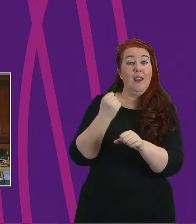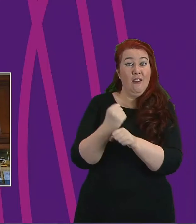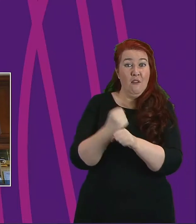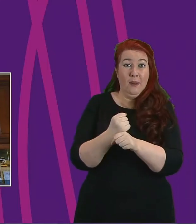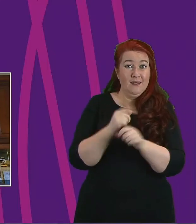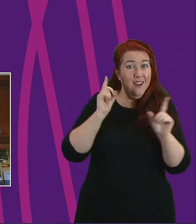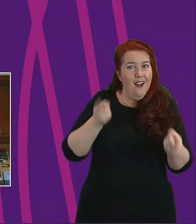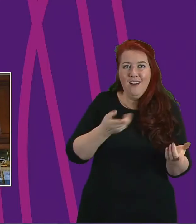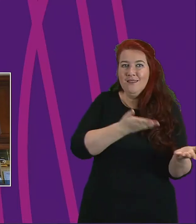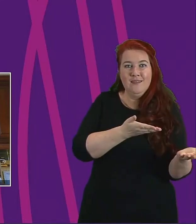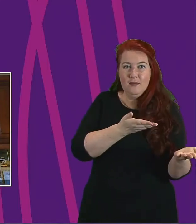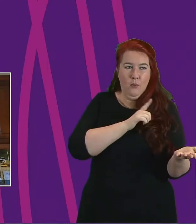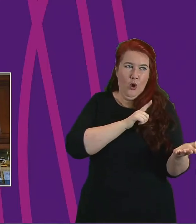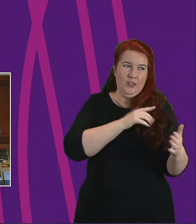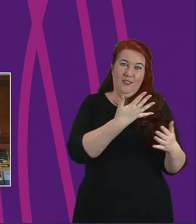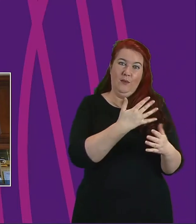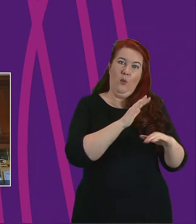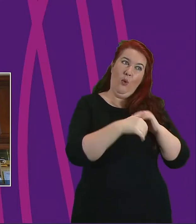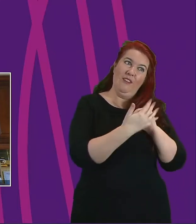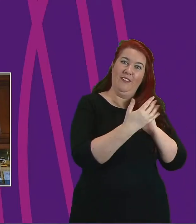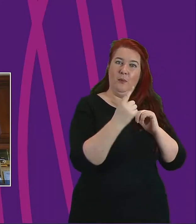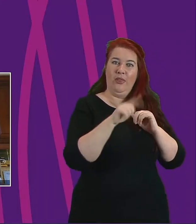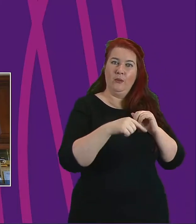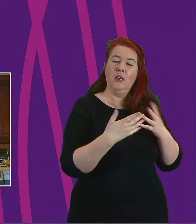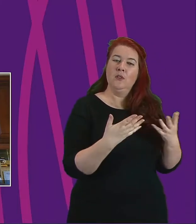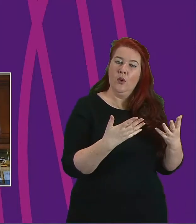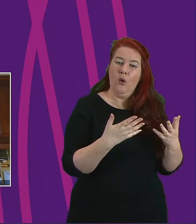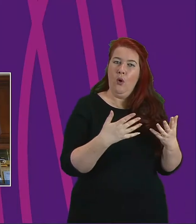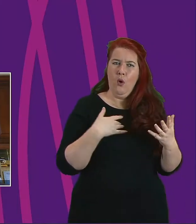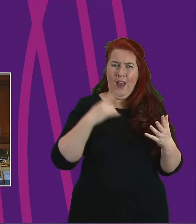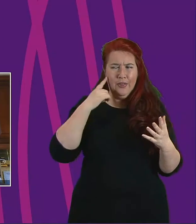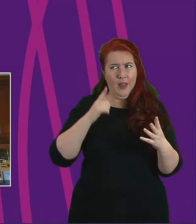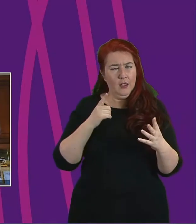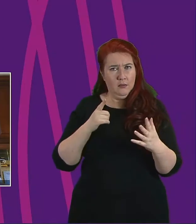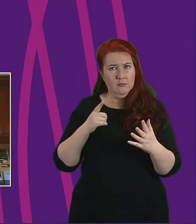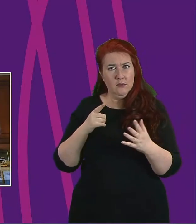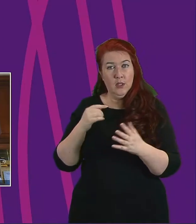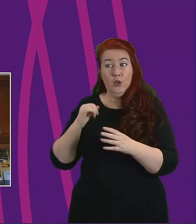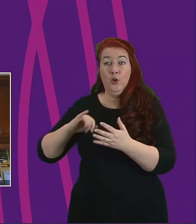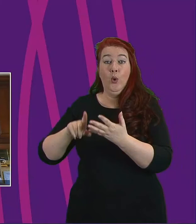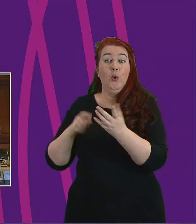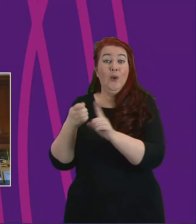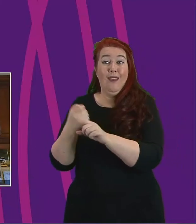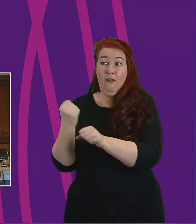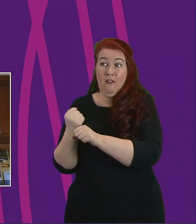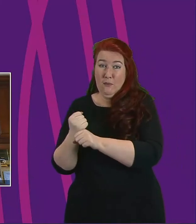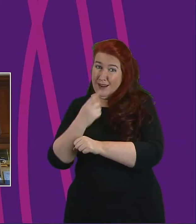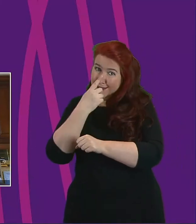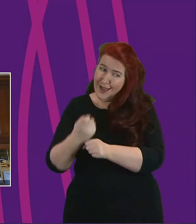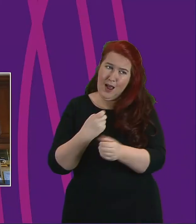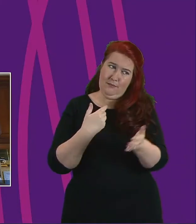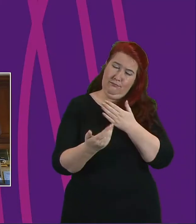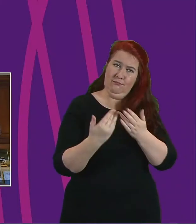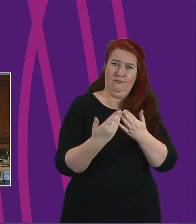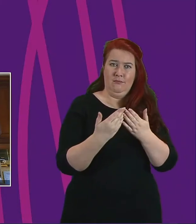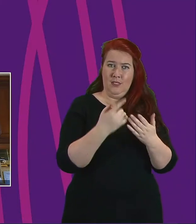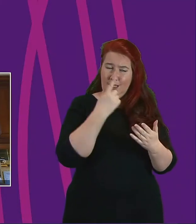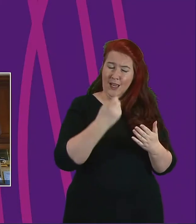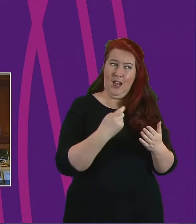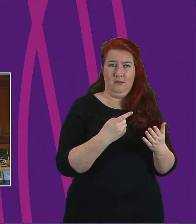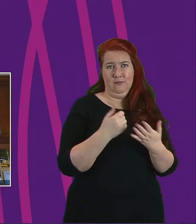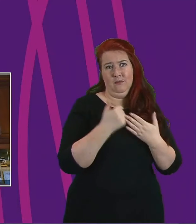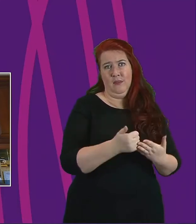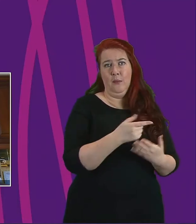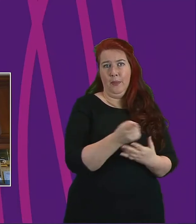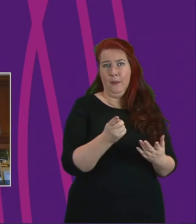too late for the UK government to put right that defect if they wish. And I very much